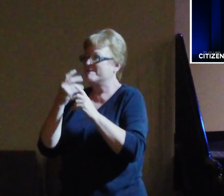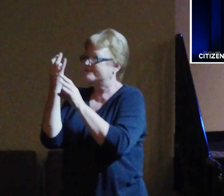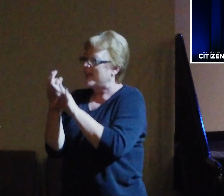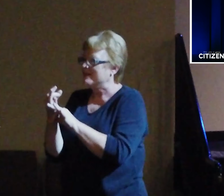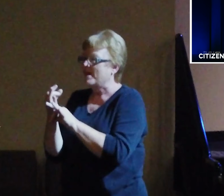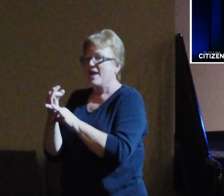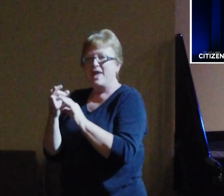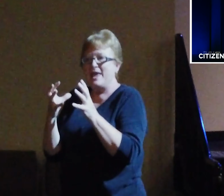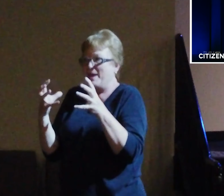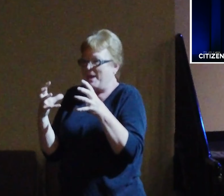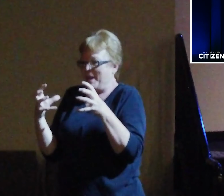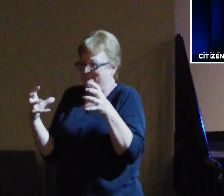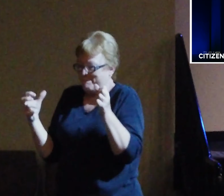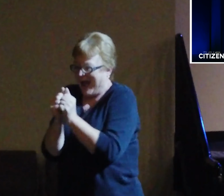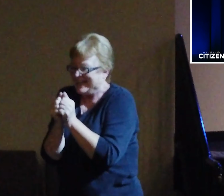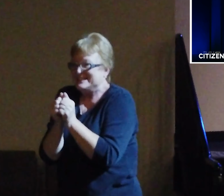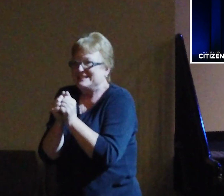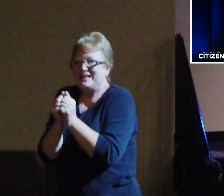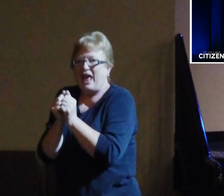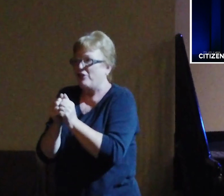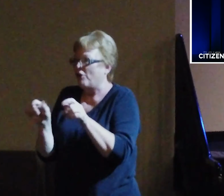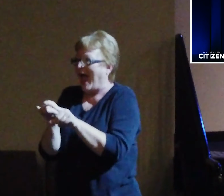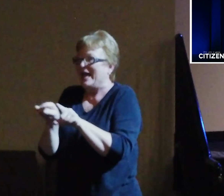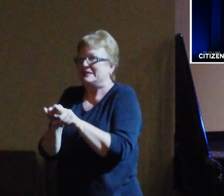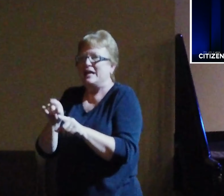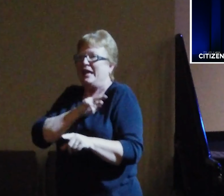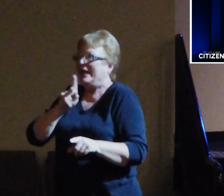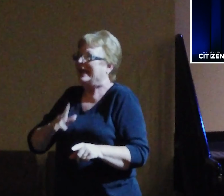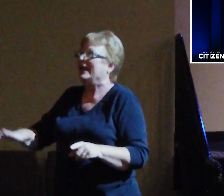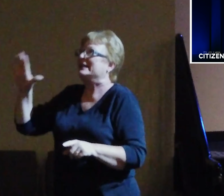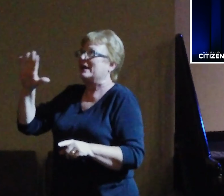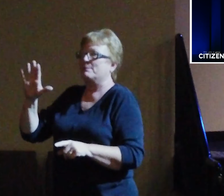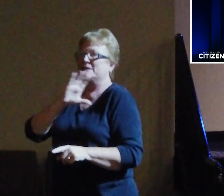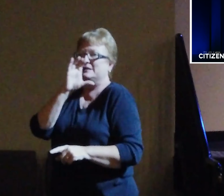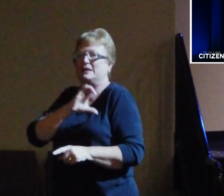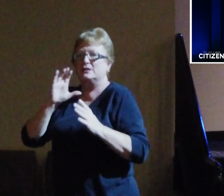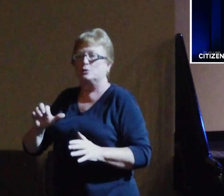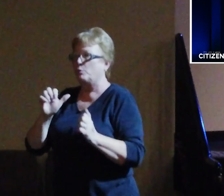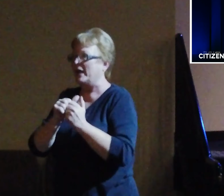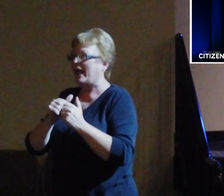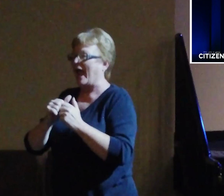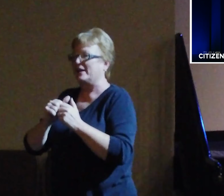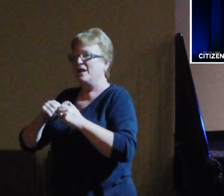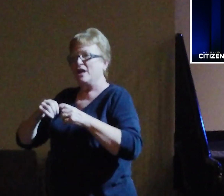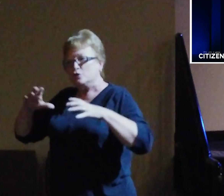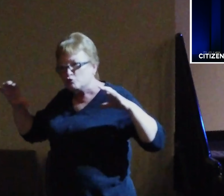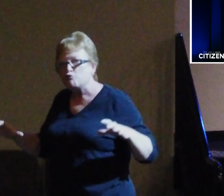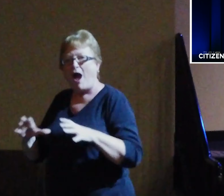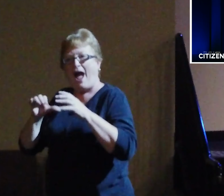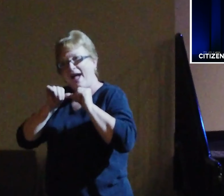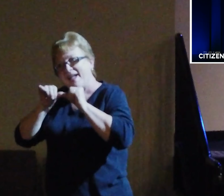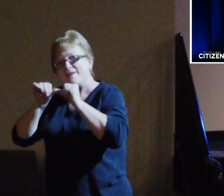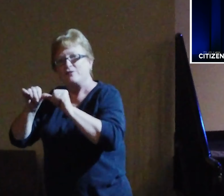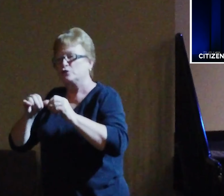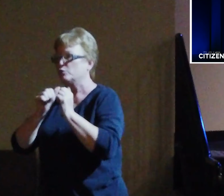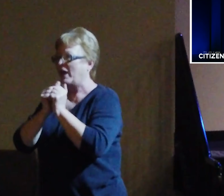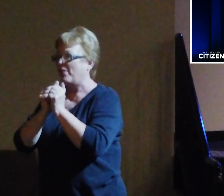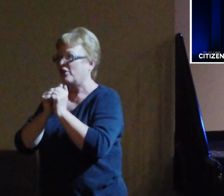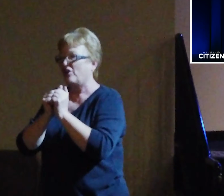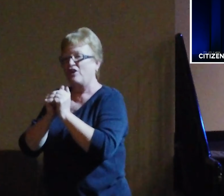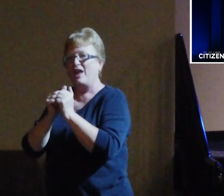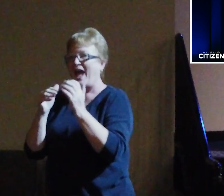It binds us together as kingdom citizens so that we can strive together in a world that is directly opposed to